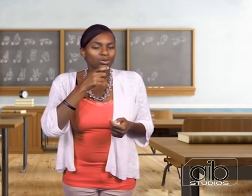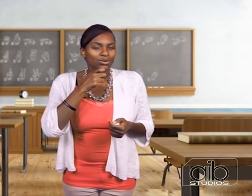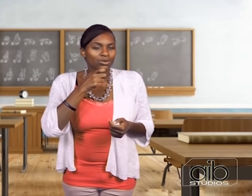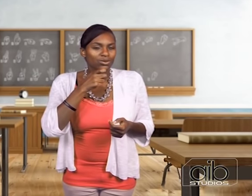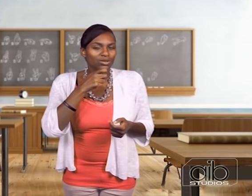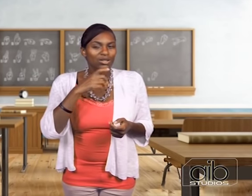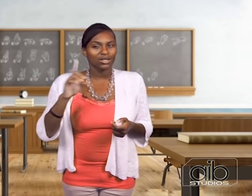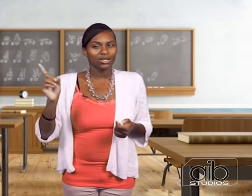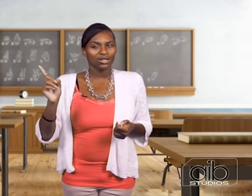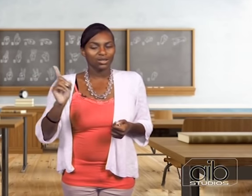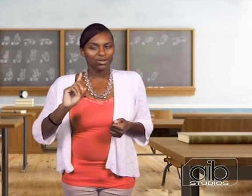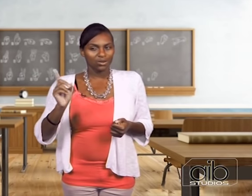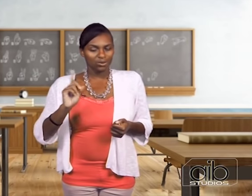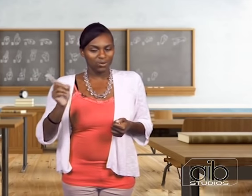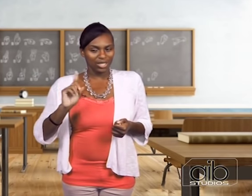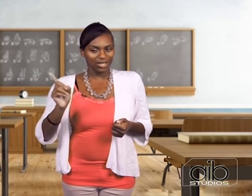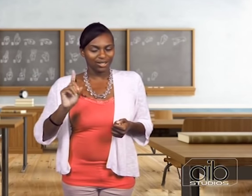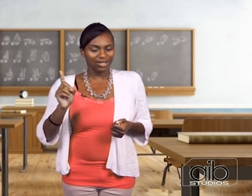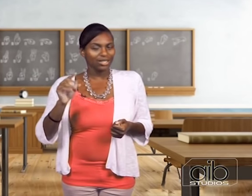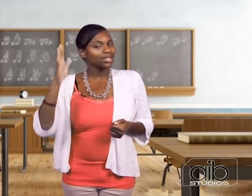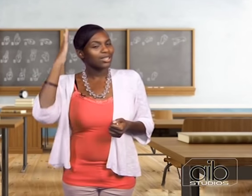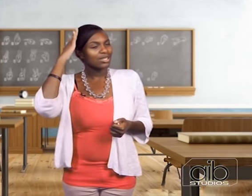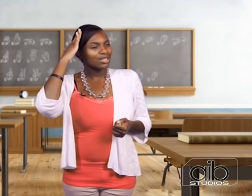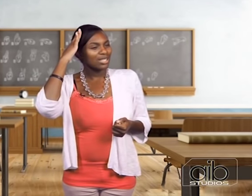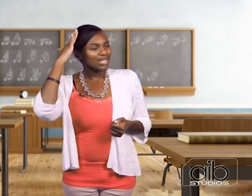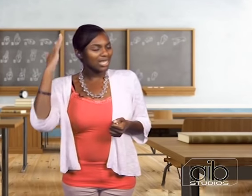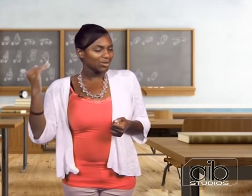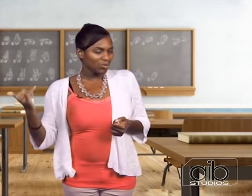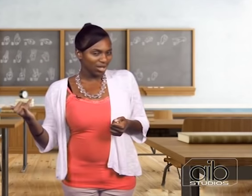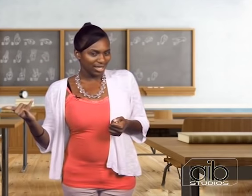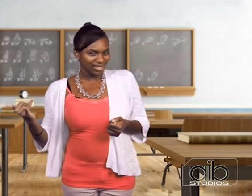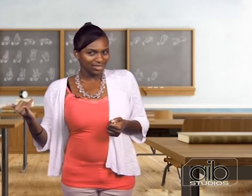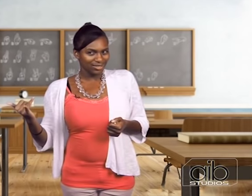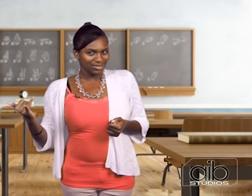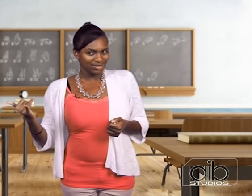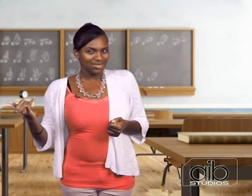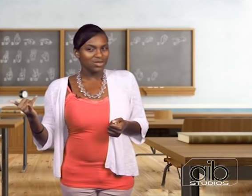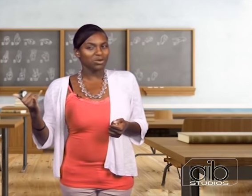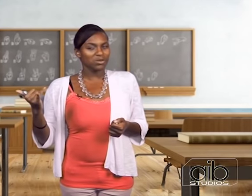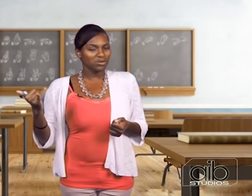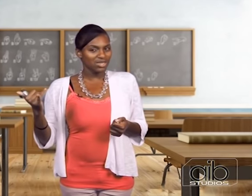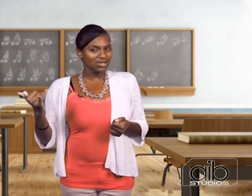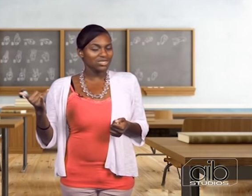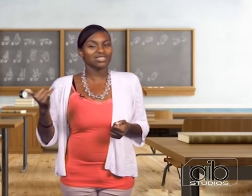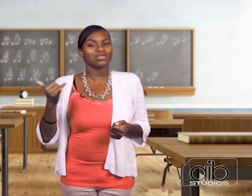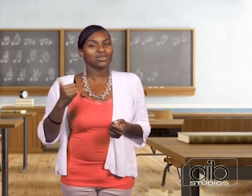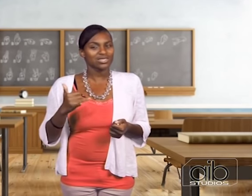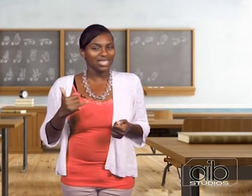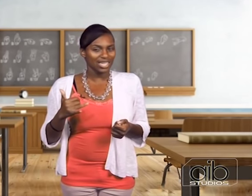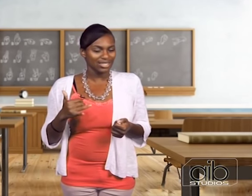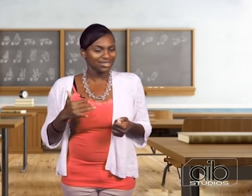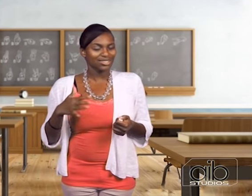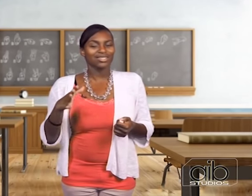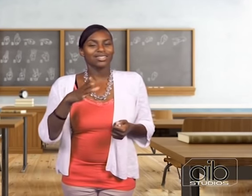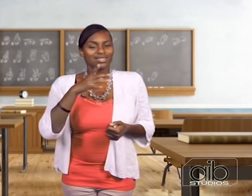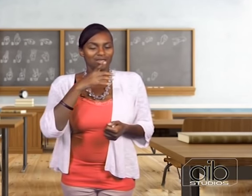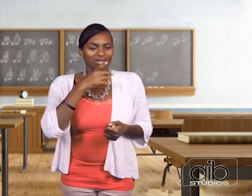who, where, and why. So remember those. Let's do those again. So we